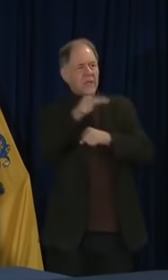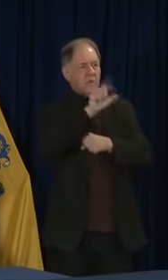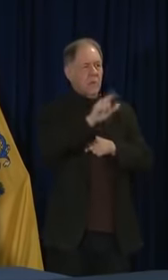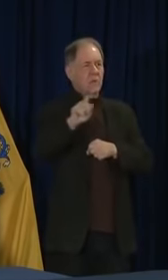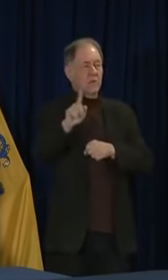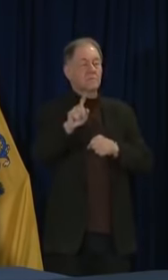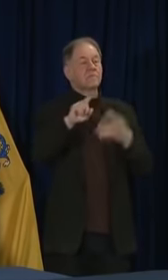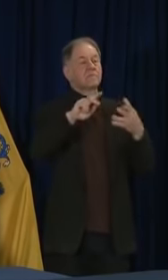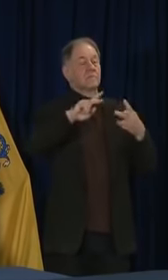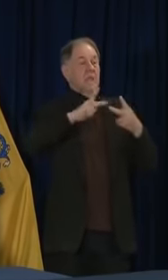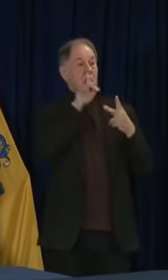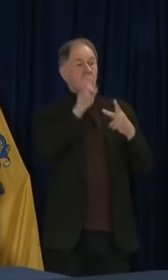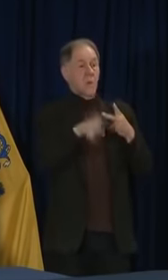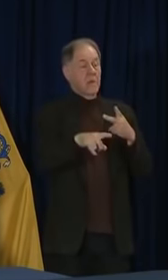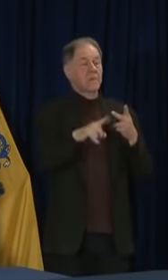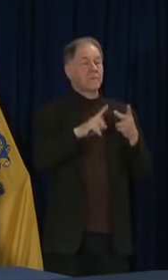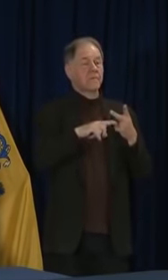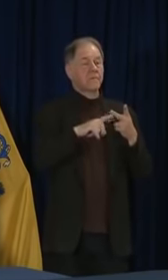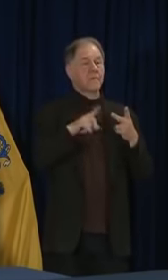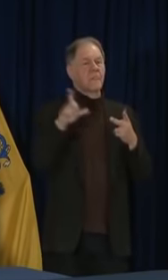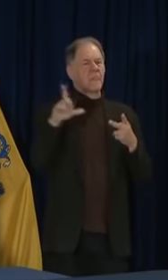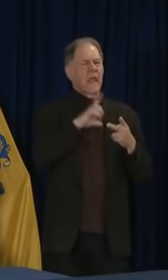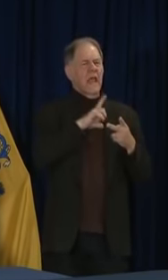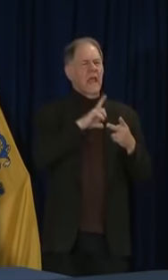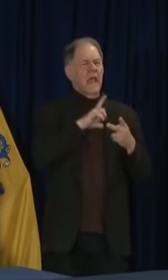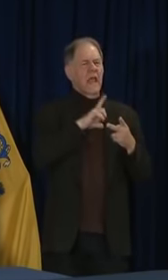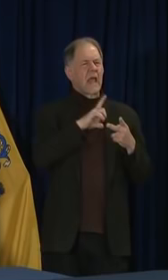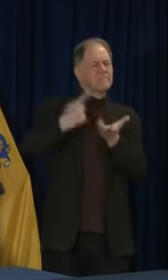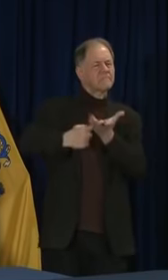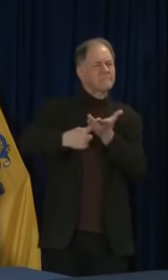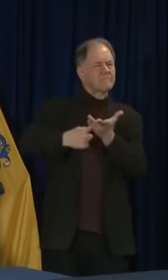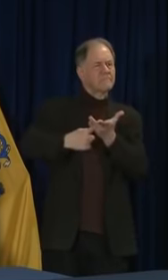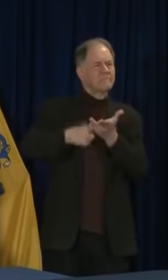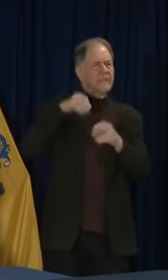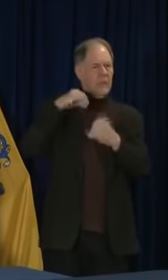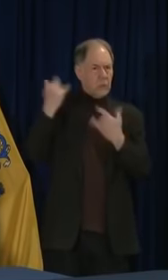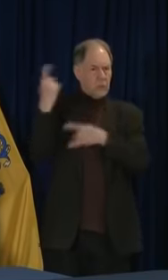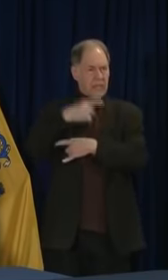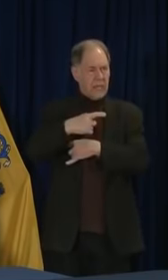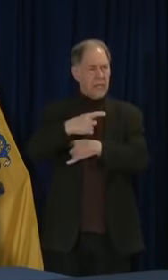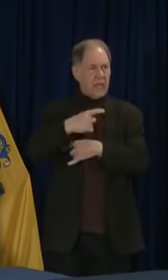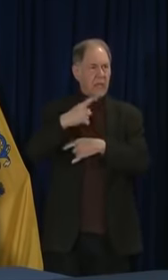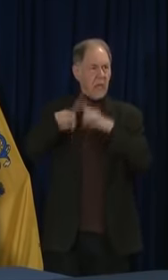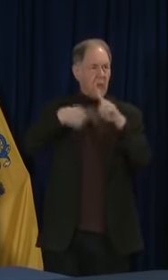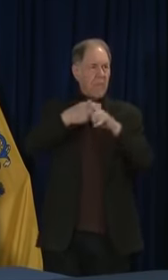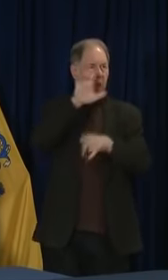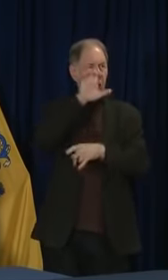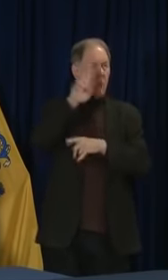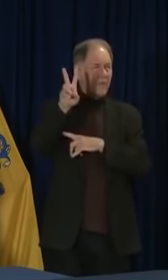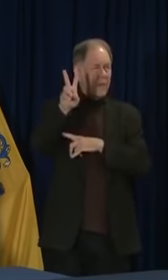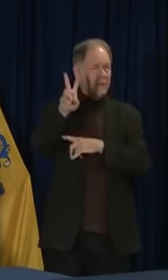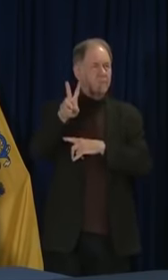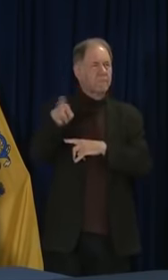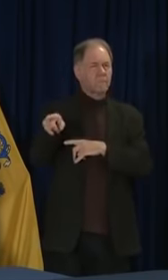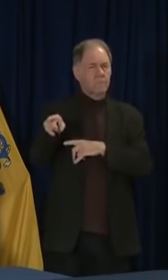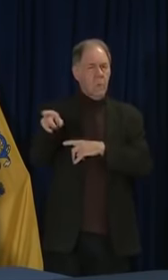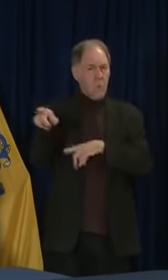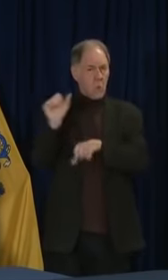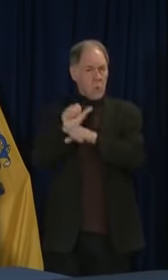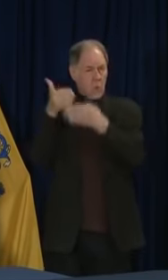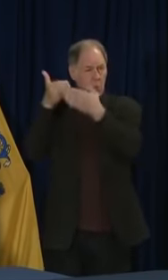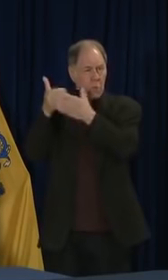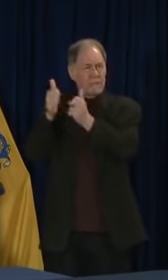And then the second one has to do with the legislative package that's moving through the Assembly today, all addressing coronavirus. How closely were you working with